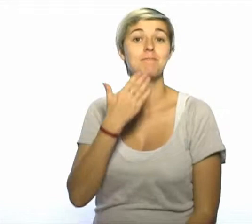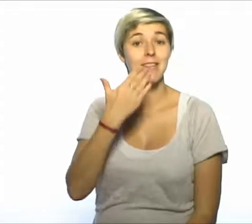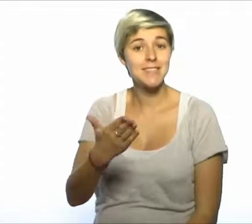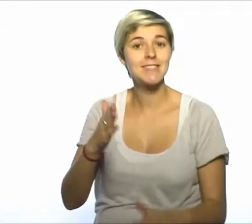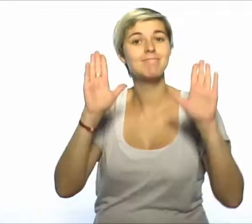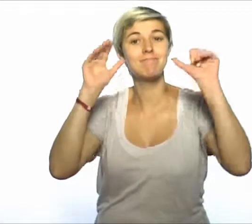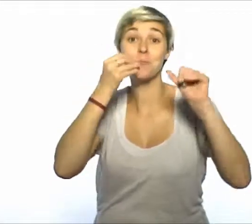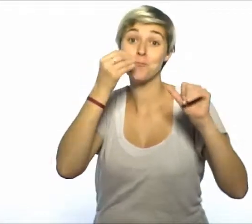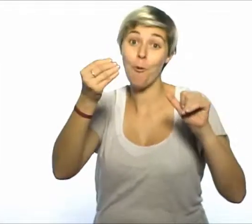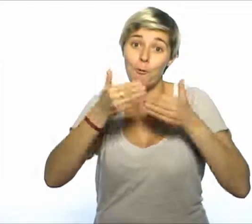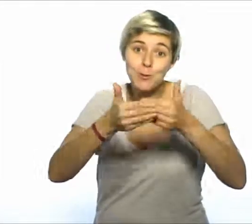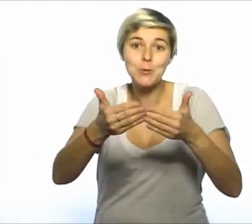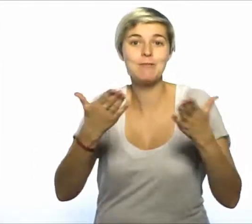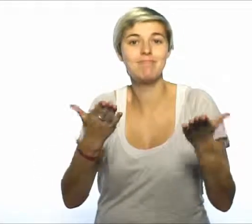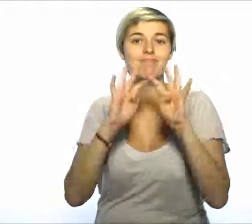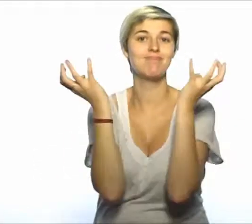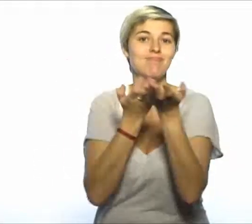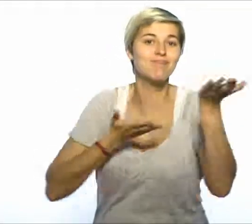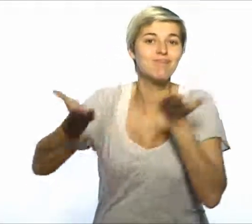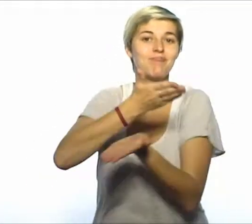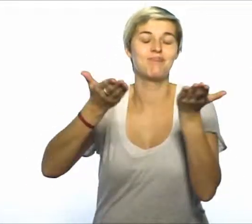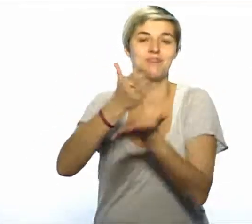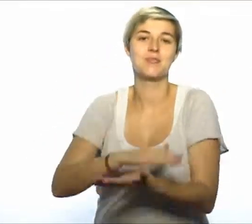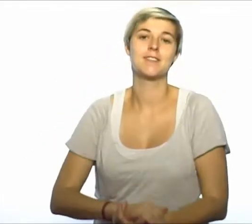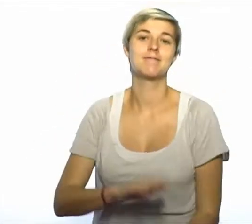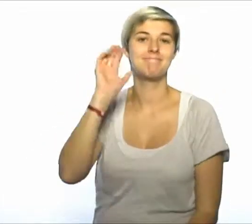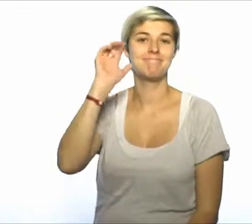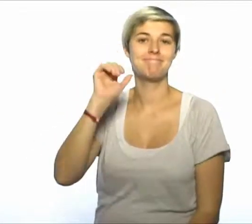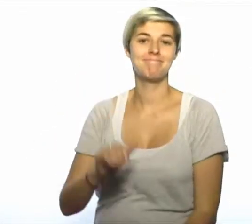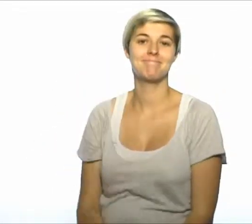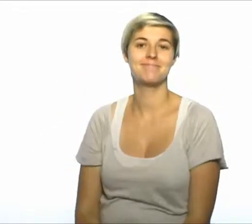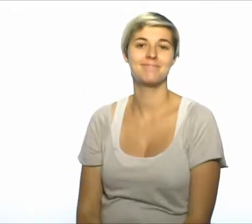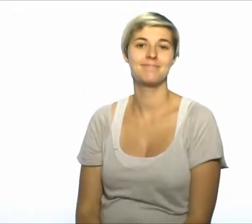we do. Thank you. I wish you good work and ideas to share. Bye-bye.